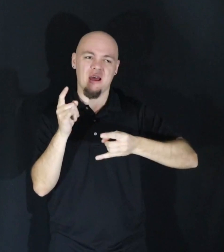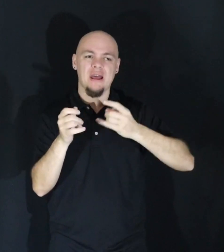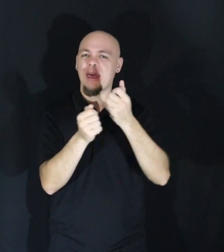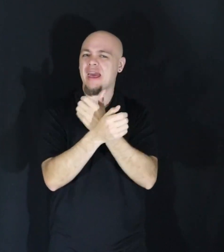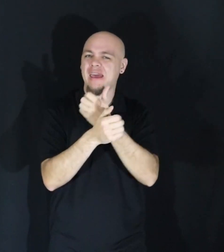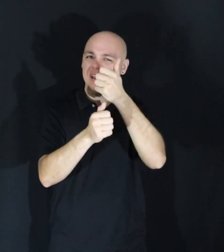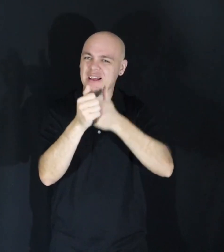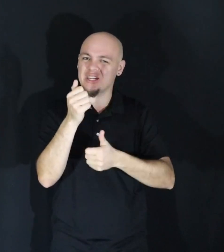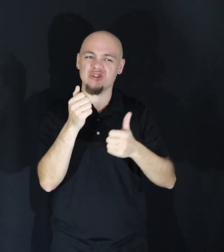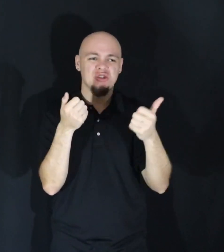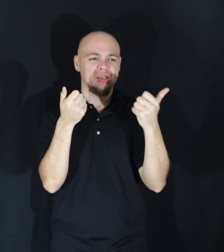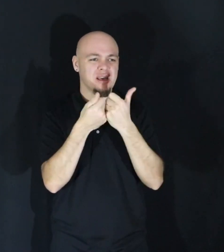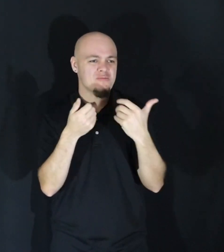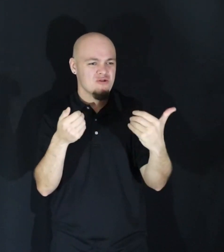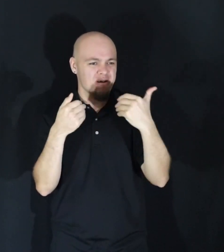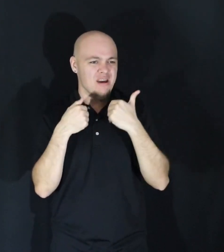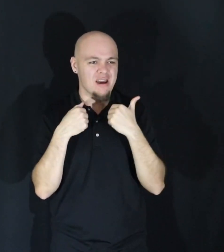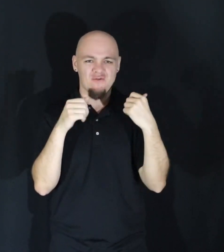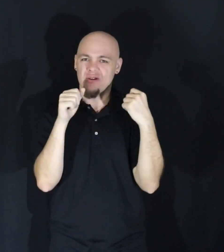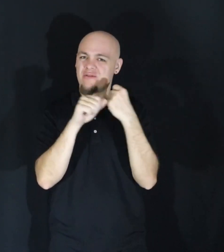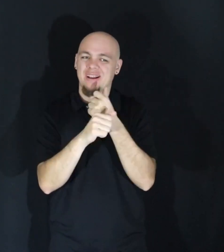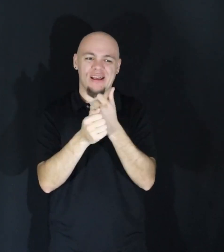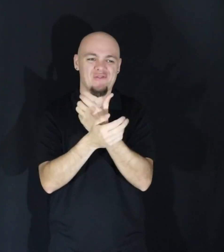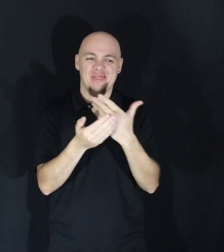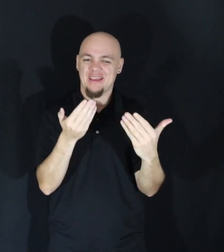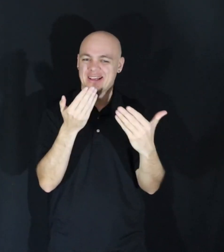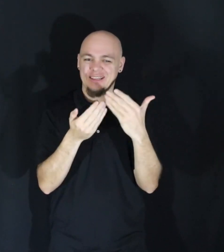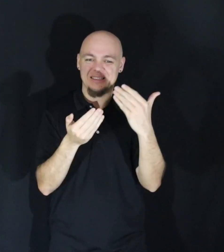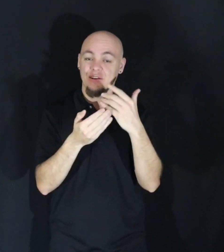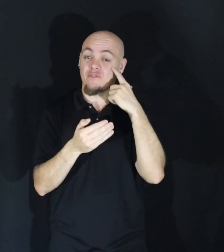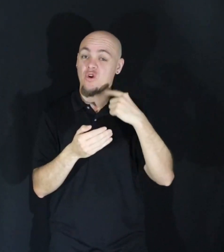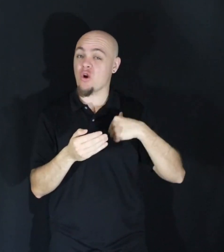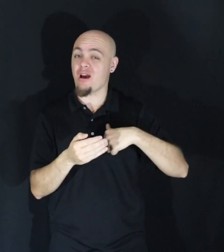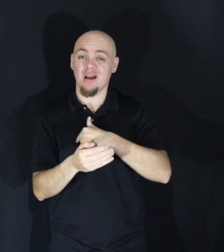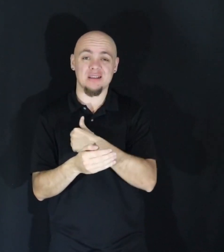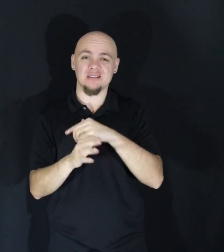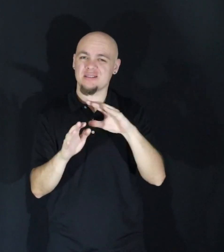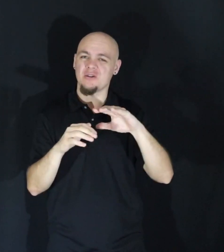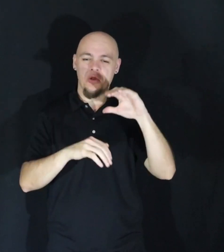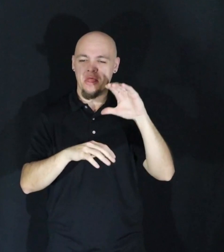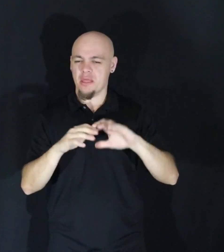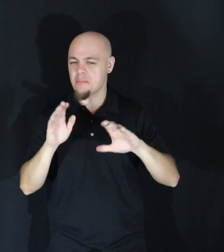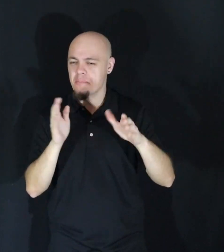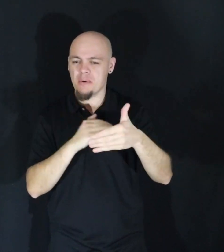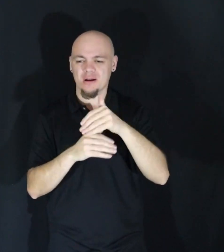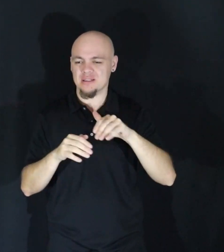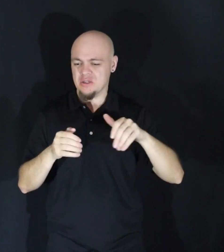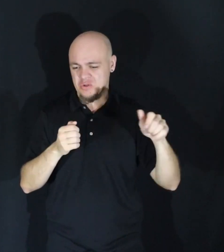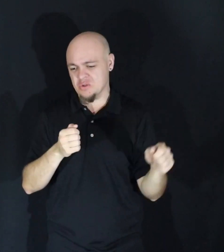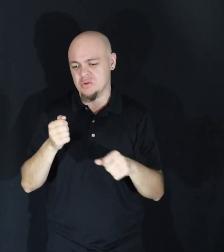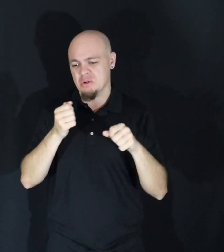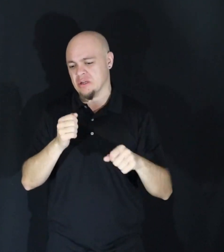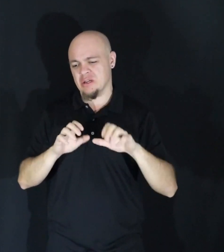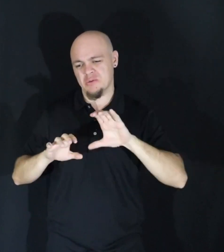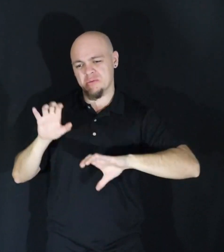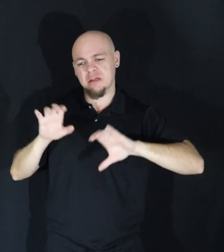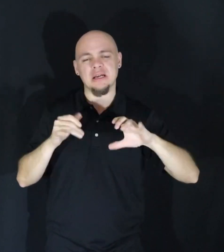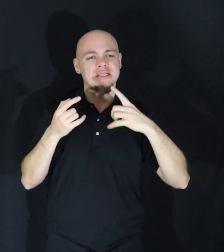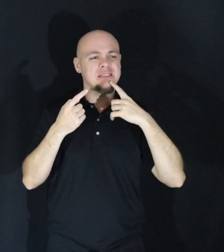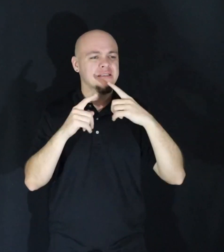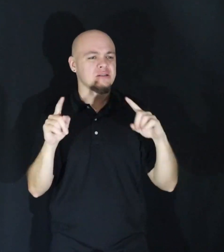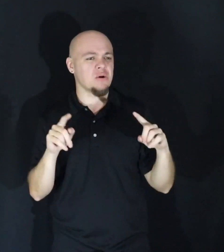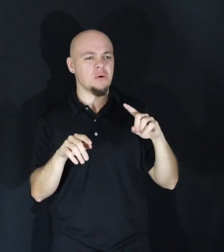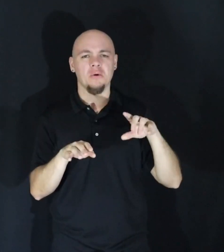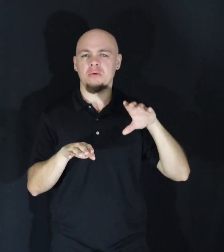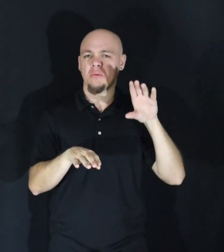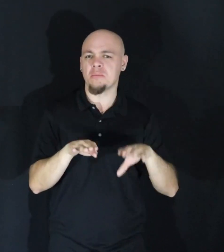every gain we've got. Nothing ever came easy, not for us. We stack the boxes, sweep the dust in steel-toe boots and cleats.